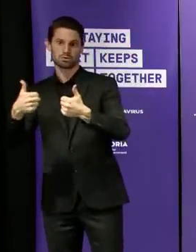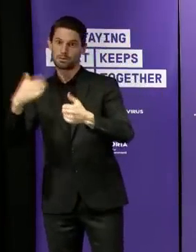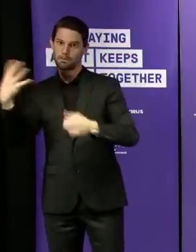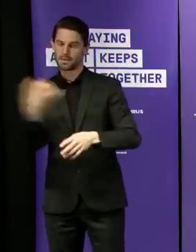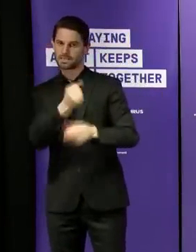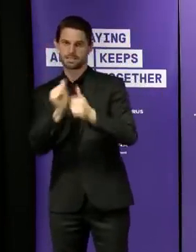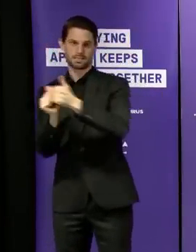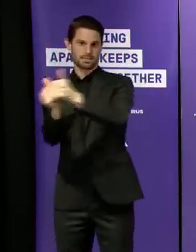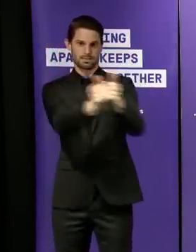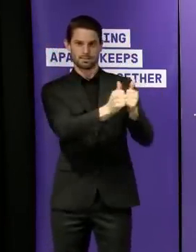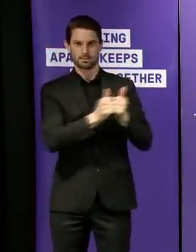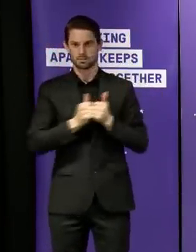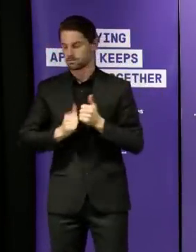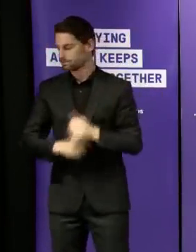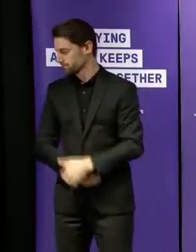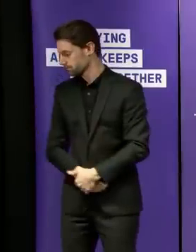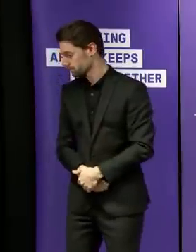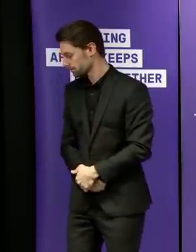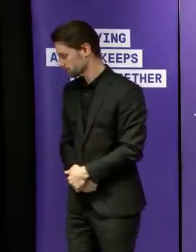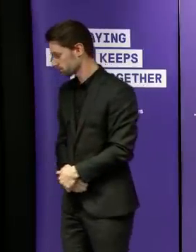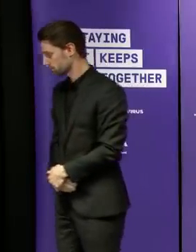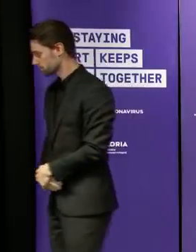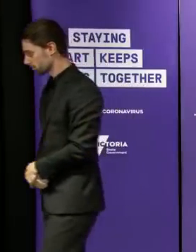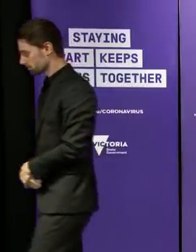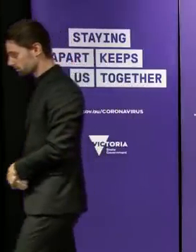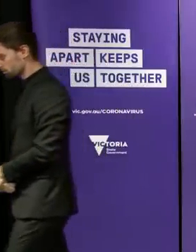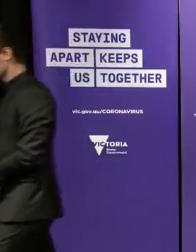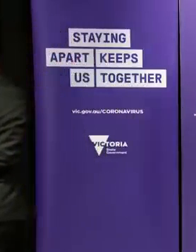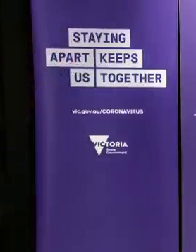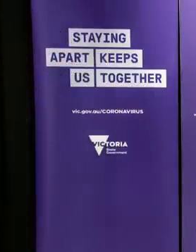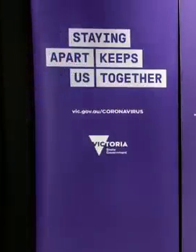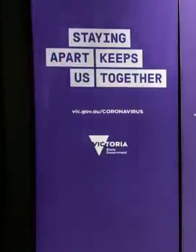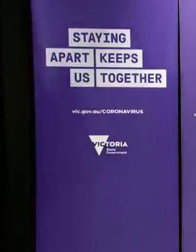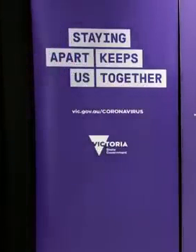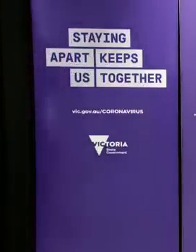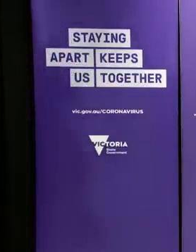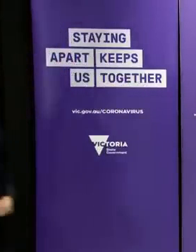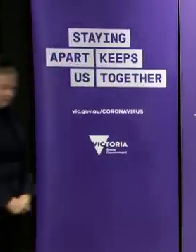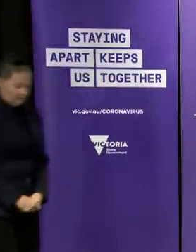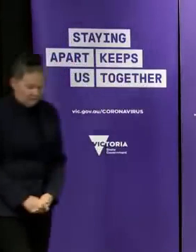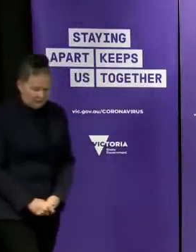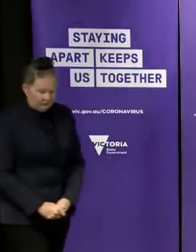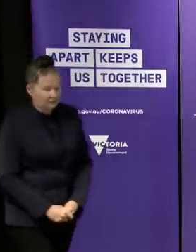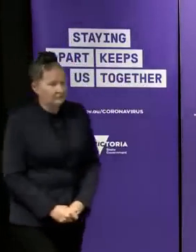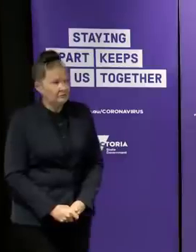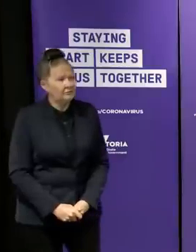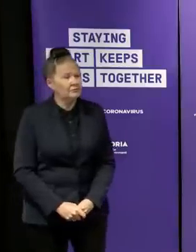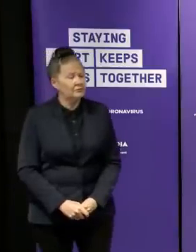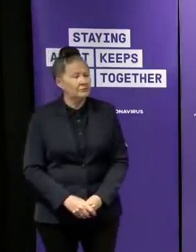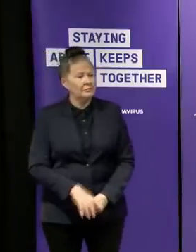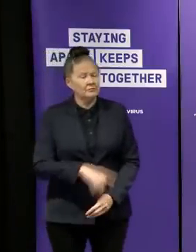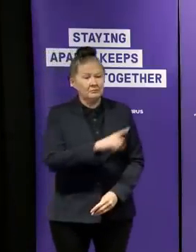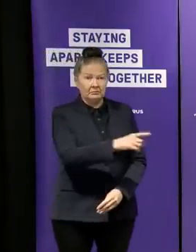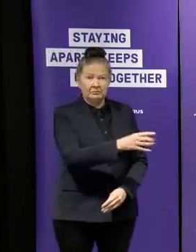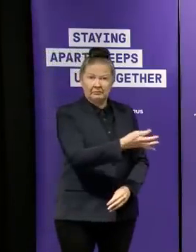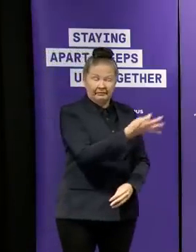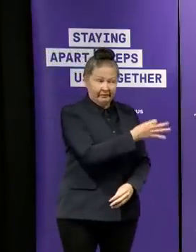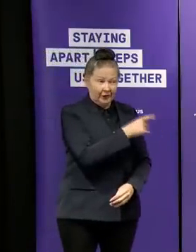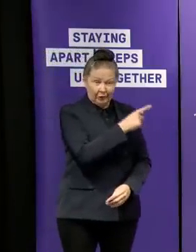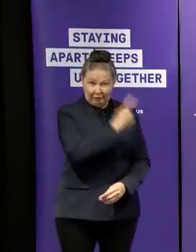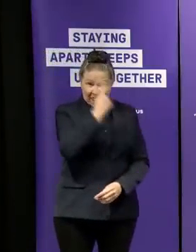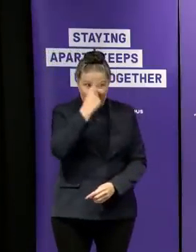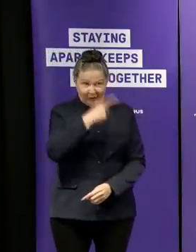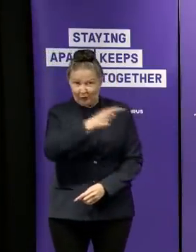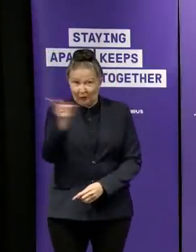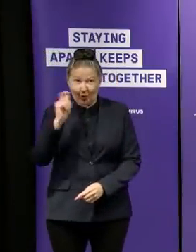point that I'm making. I'm not asking though about, you know, the fallibility of humans or whether or not you can guarantee that everyone can follow the